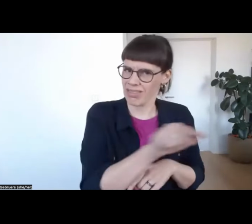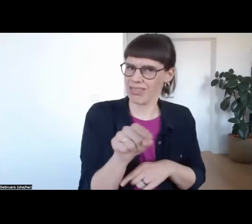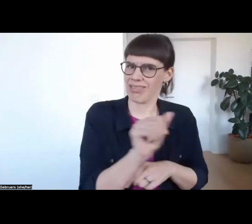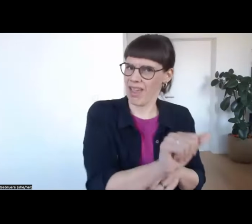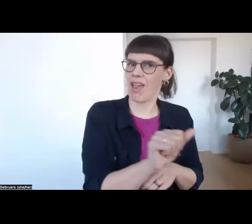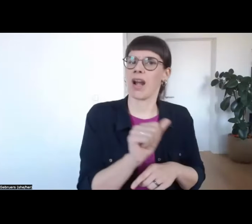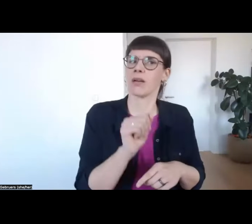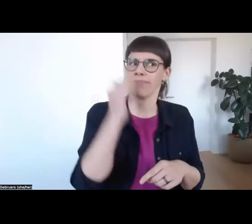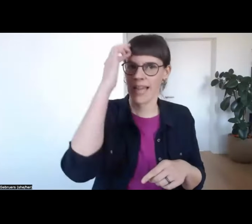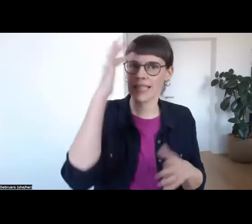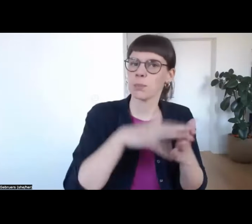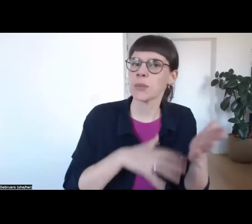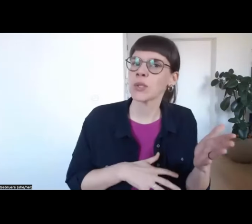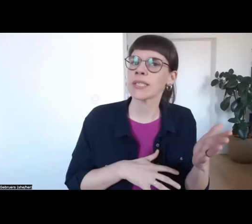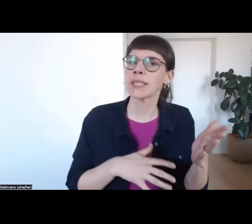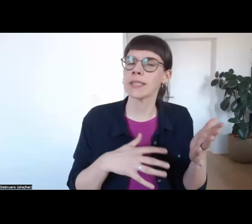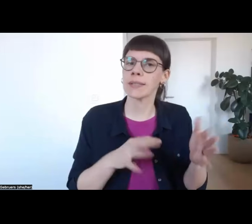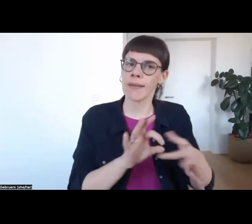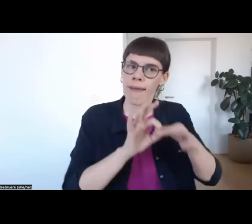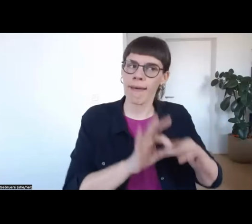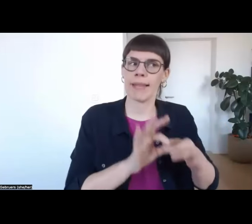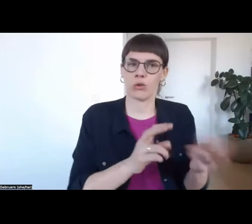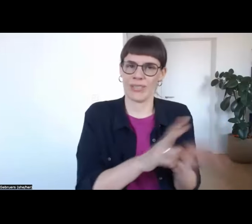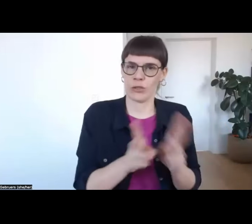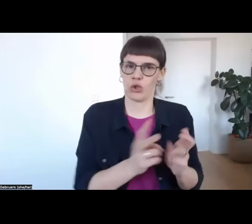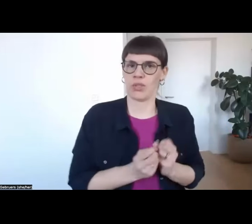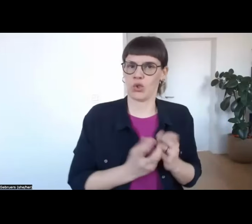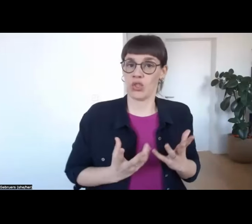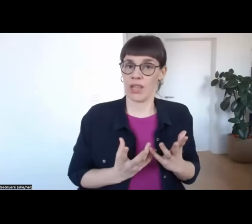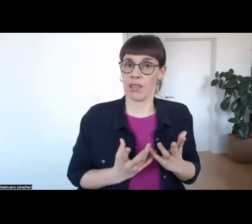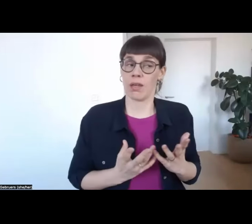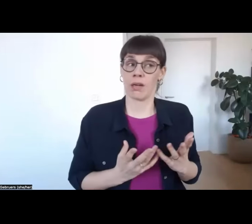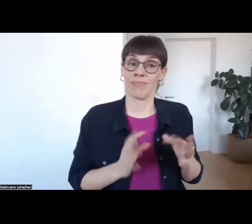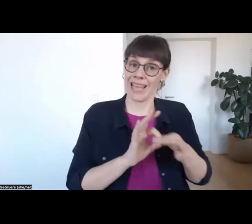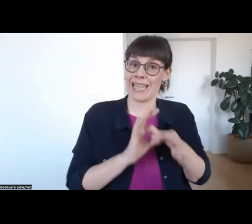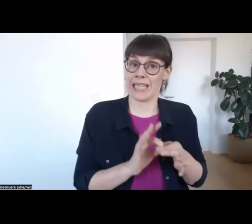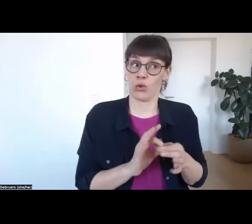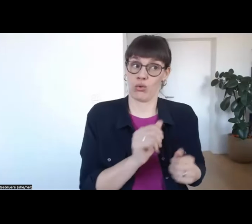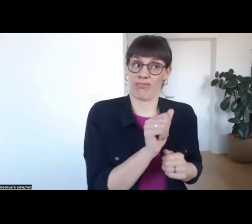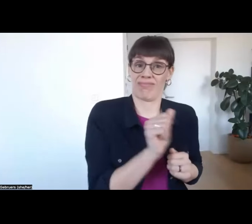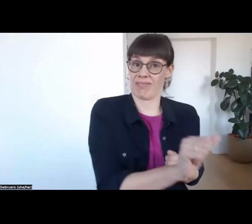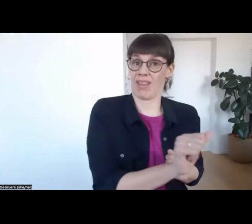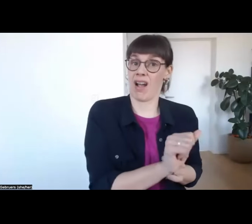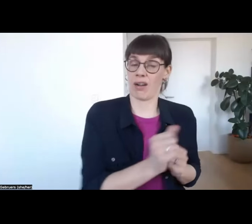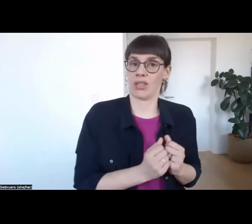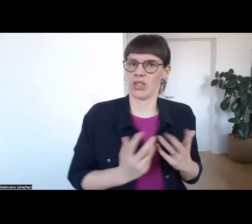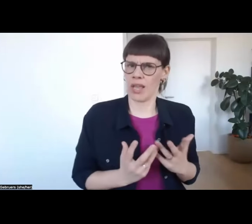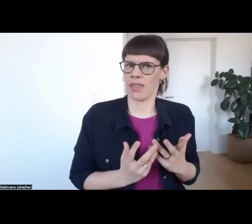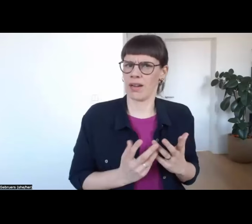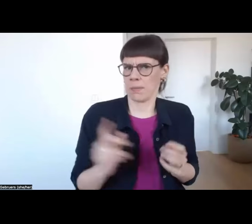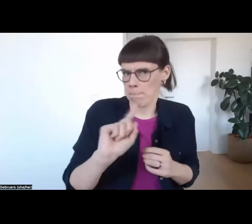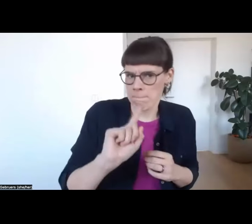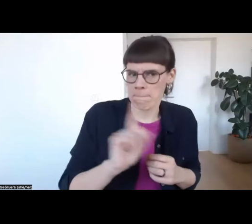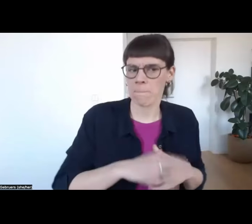Also with deaf professionals, thinking about what their experience is, how they've worked with interpreters of varying